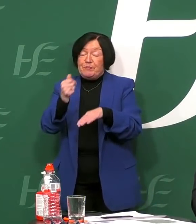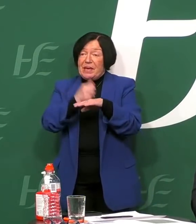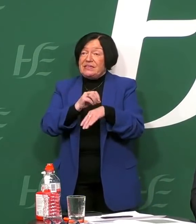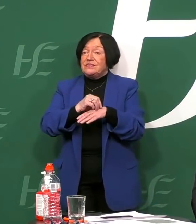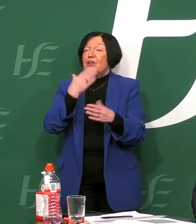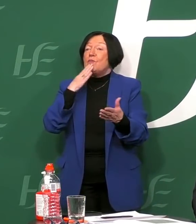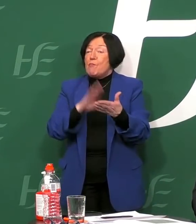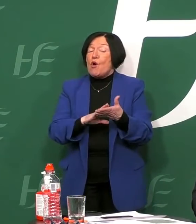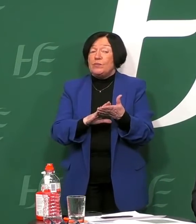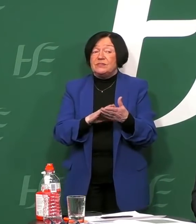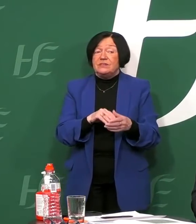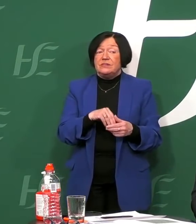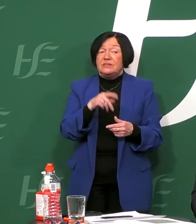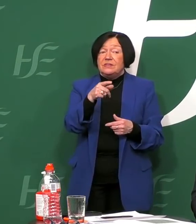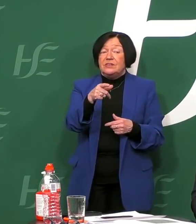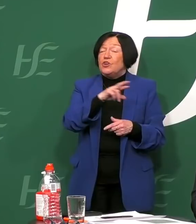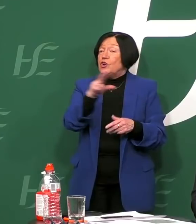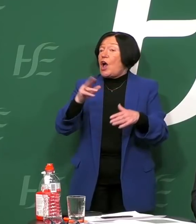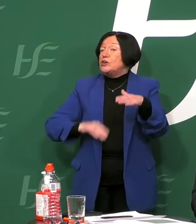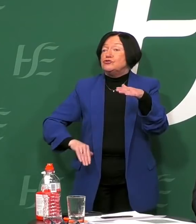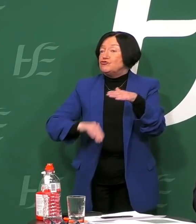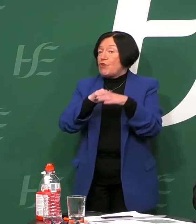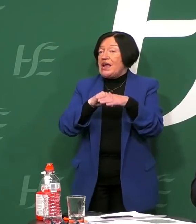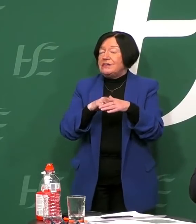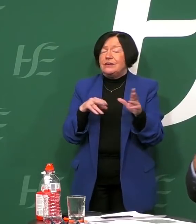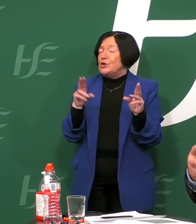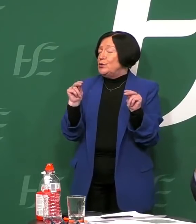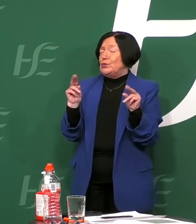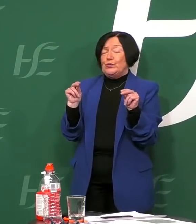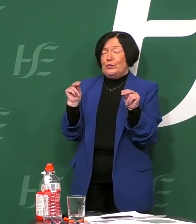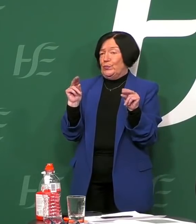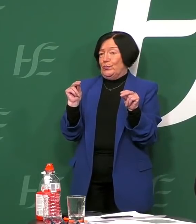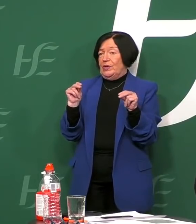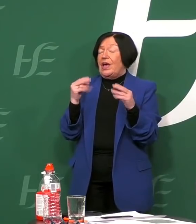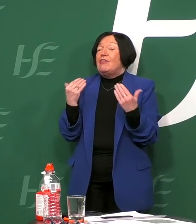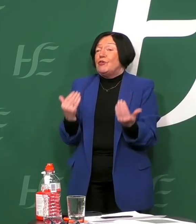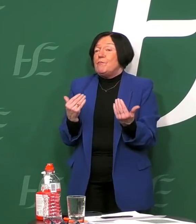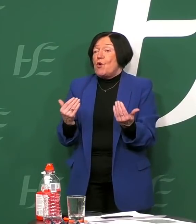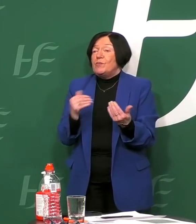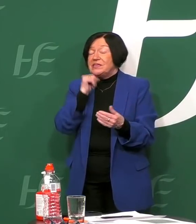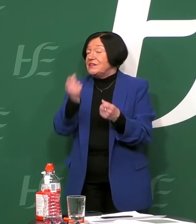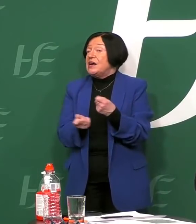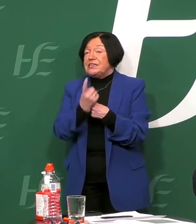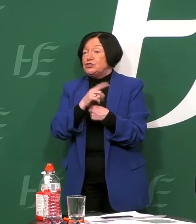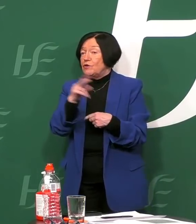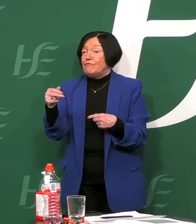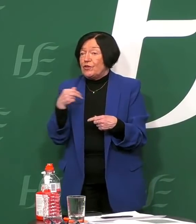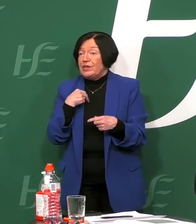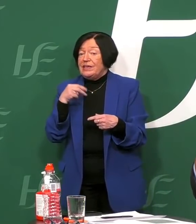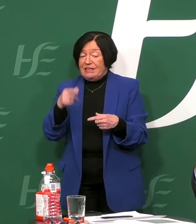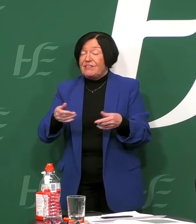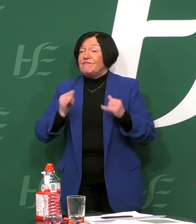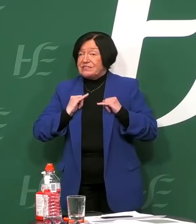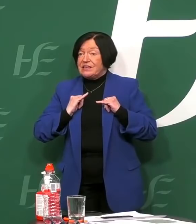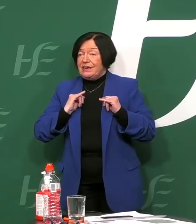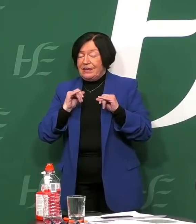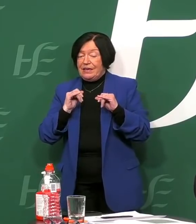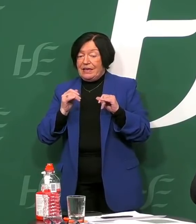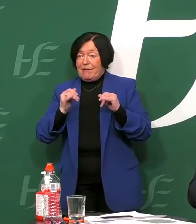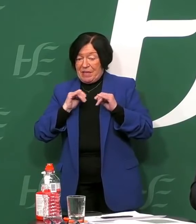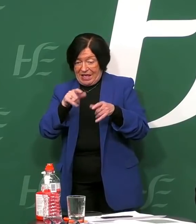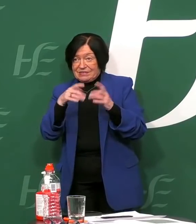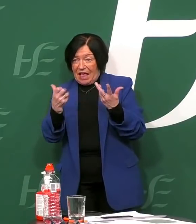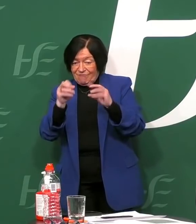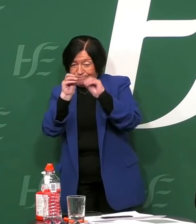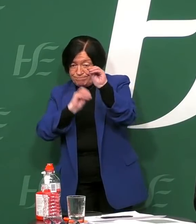walk-ins. You're not constrained? No, I mean, at the moment it isn't an issue for us. So the physical capacity is mapped out, and they